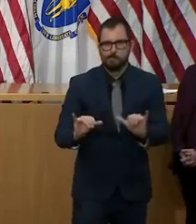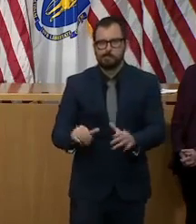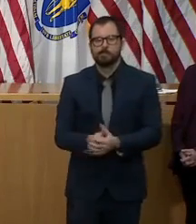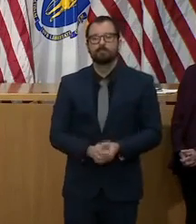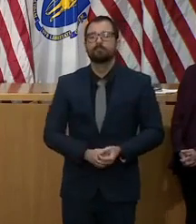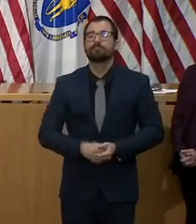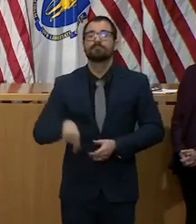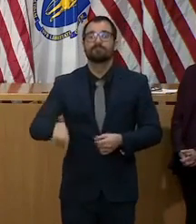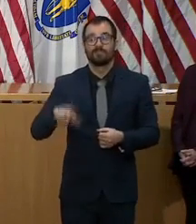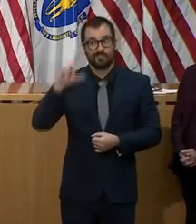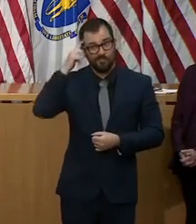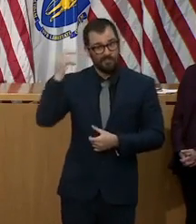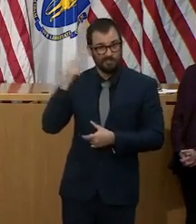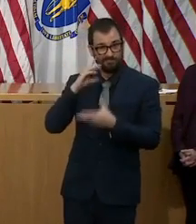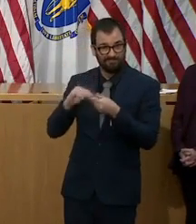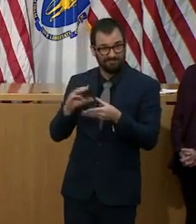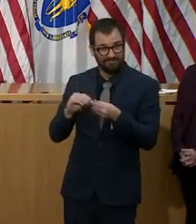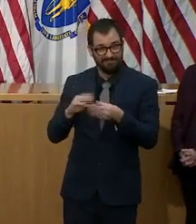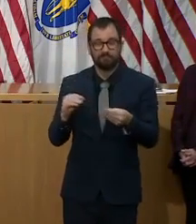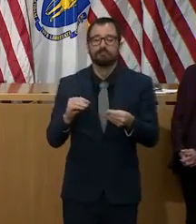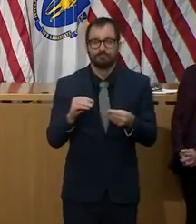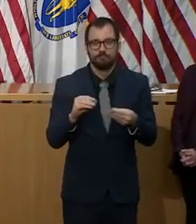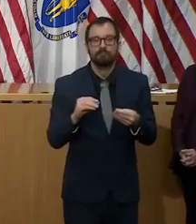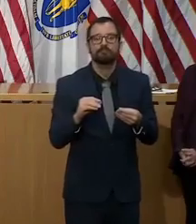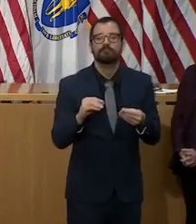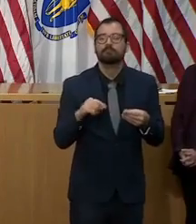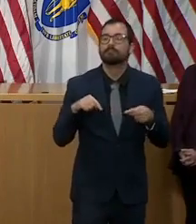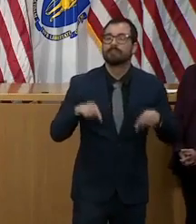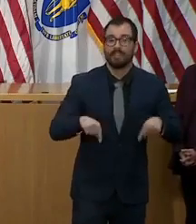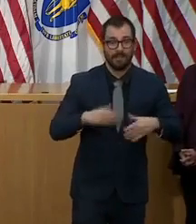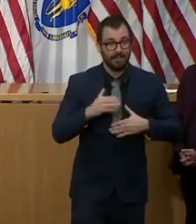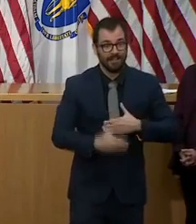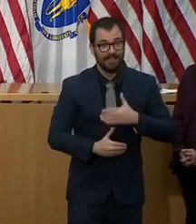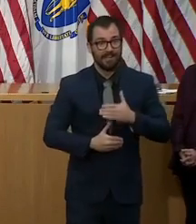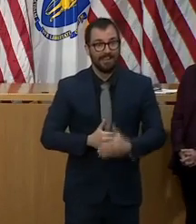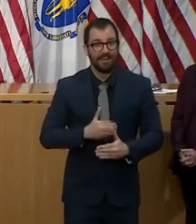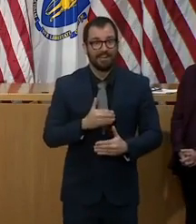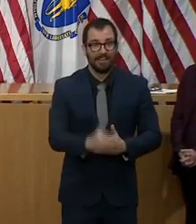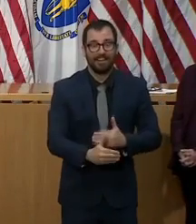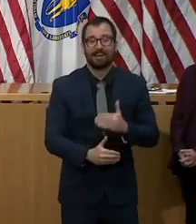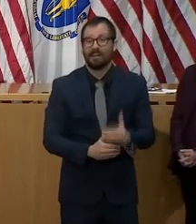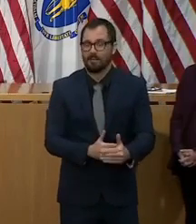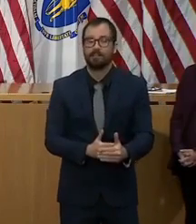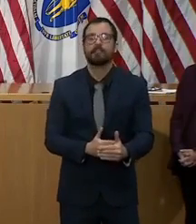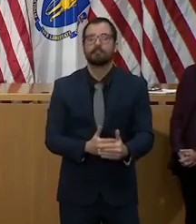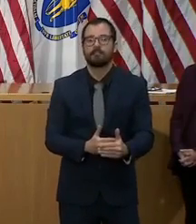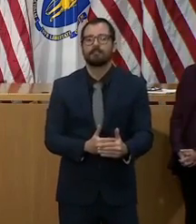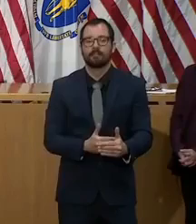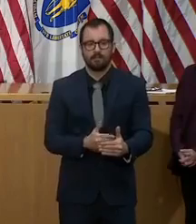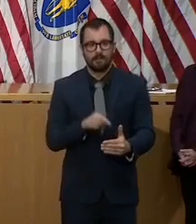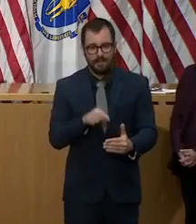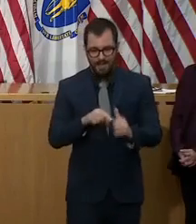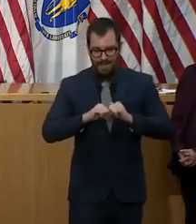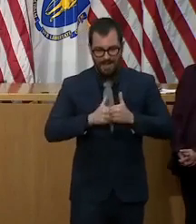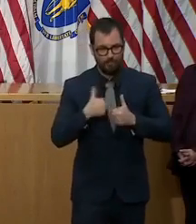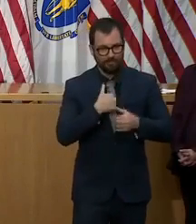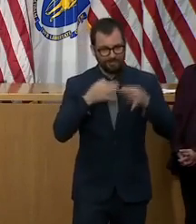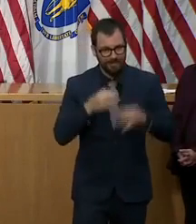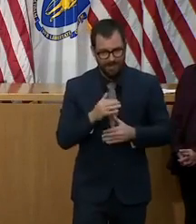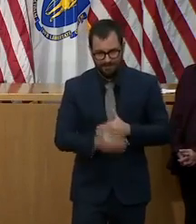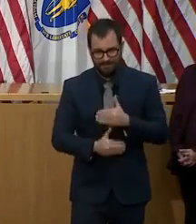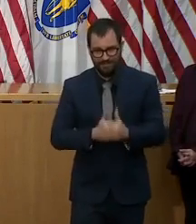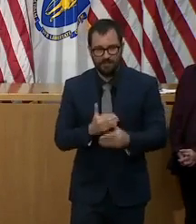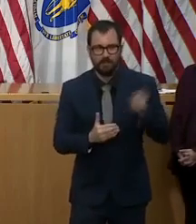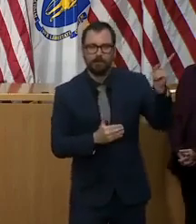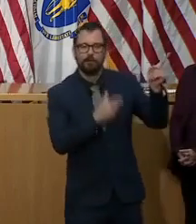guided by the public health metrics that we watch so closely every single day to